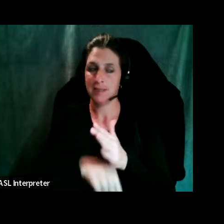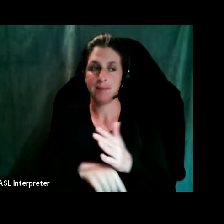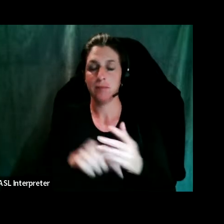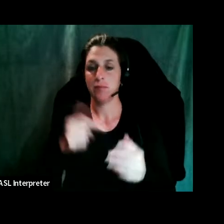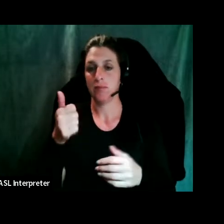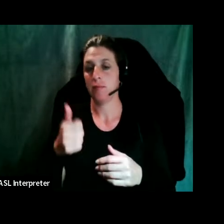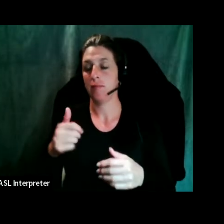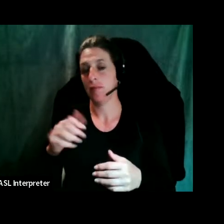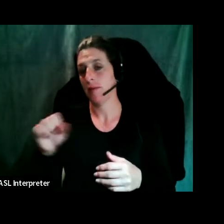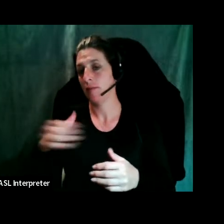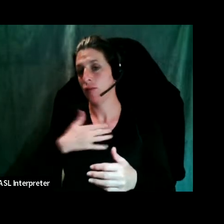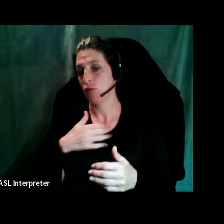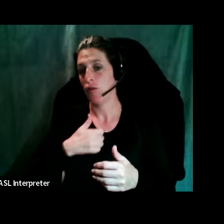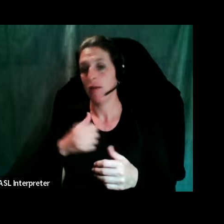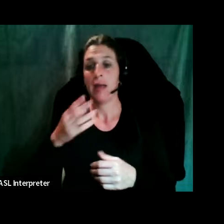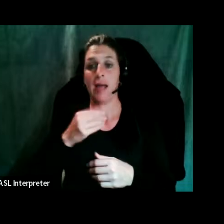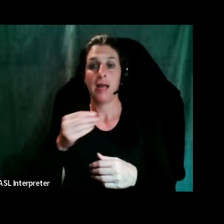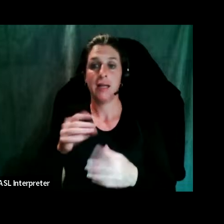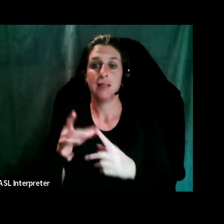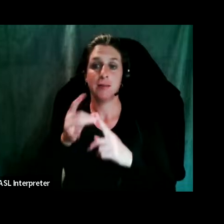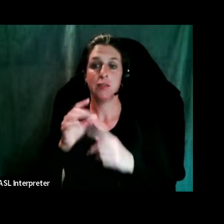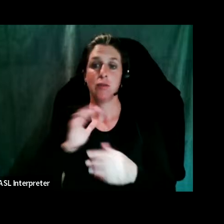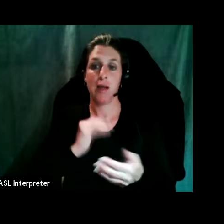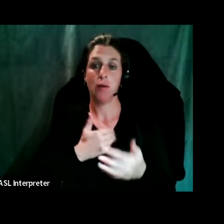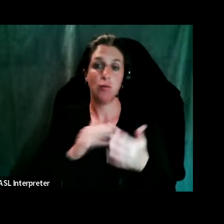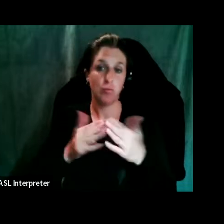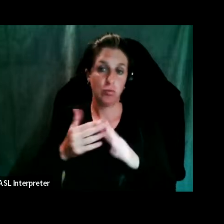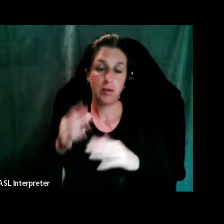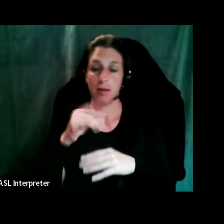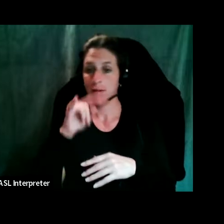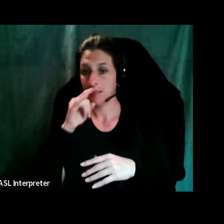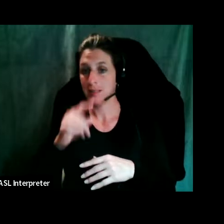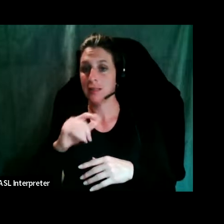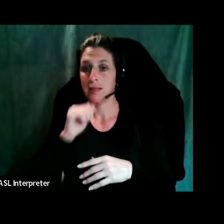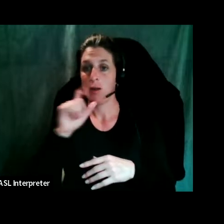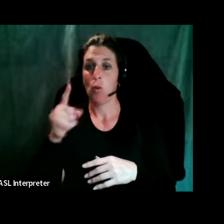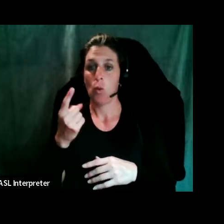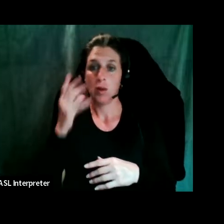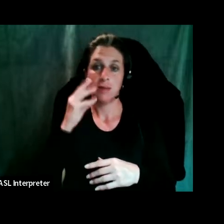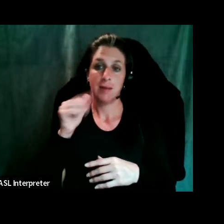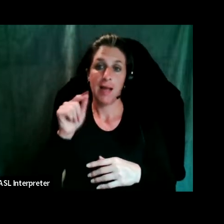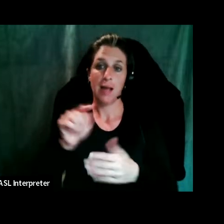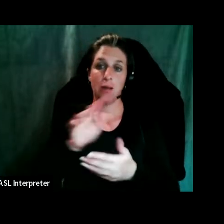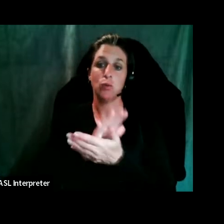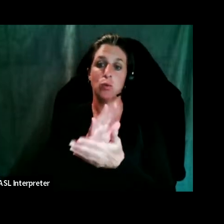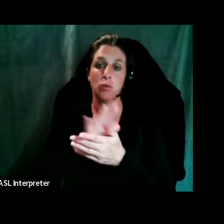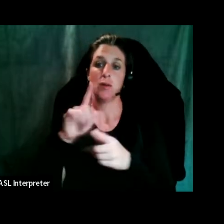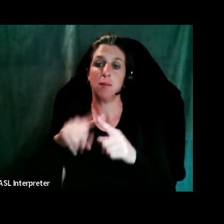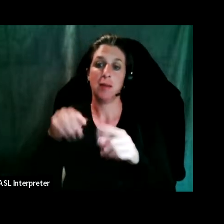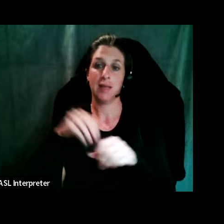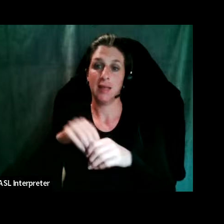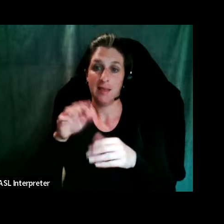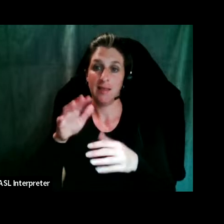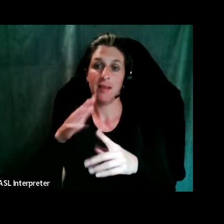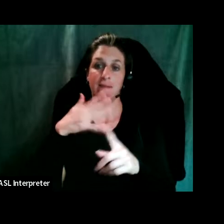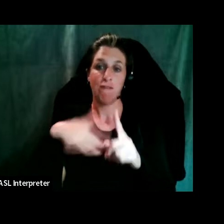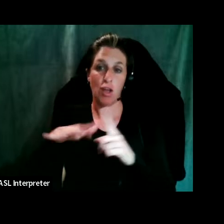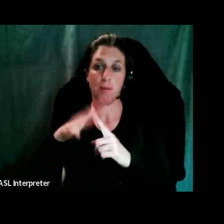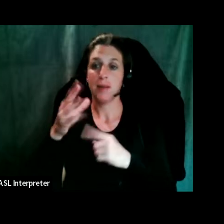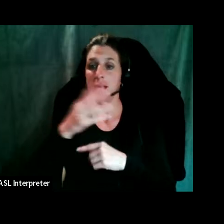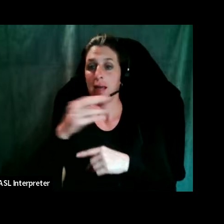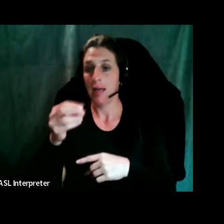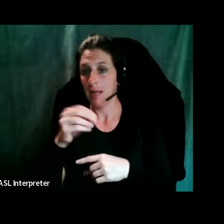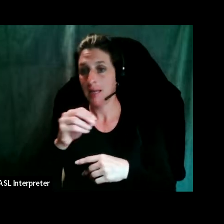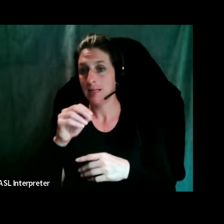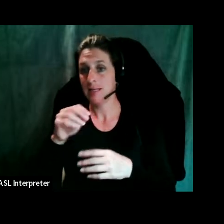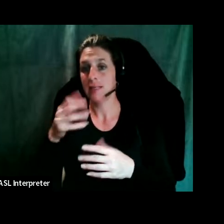And especially through our communities. I mean, our kids not only are experiencing it at school, but in the environment in our society. Like, there